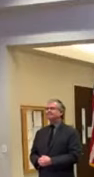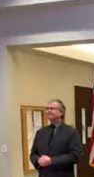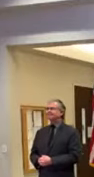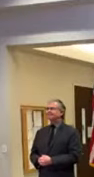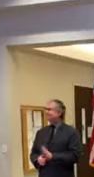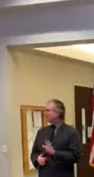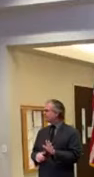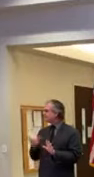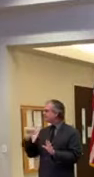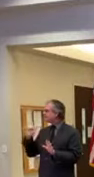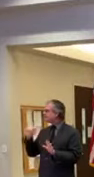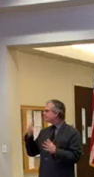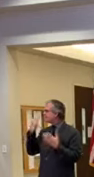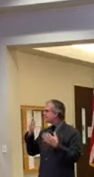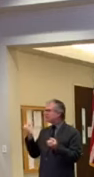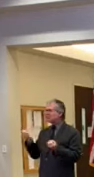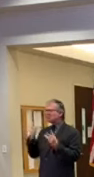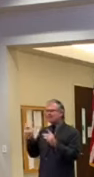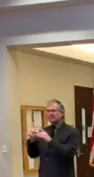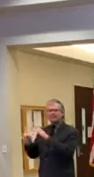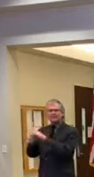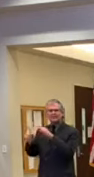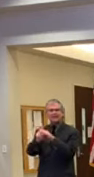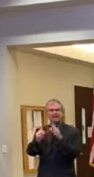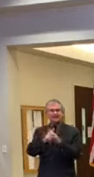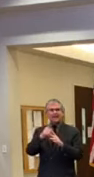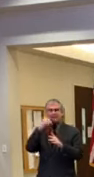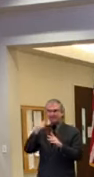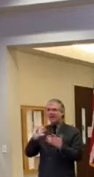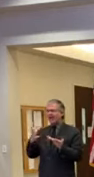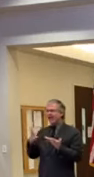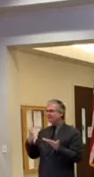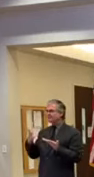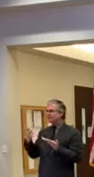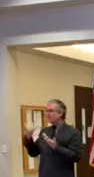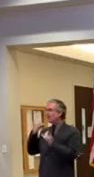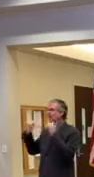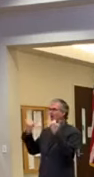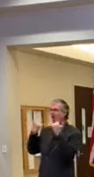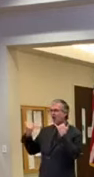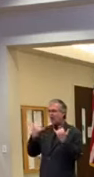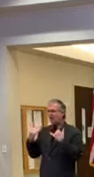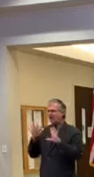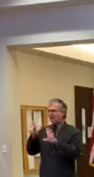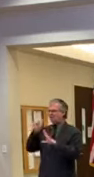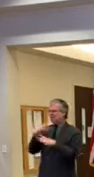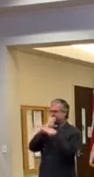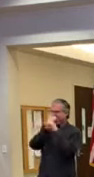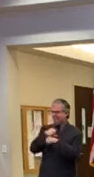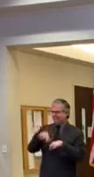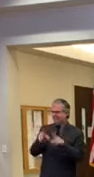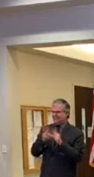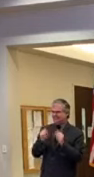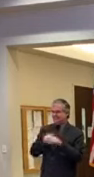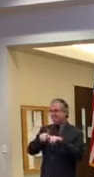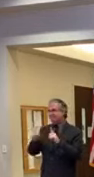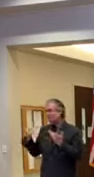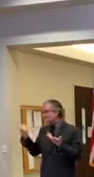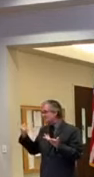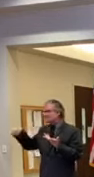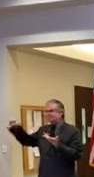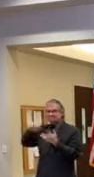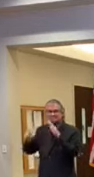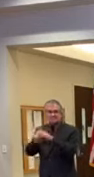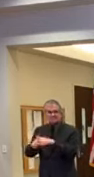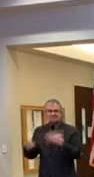There's so many people here. Every phone call I had, I said, please keep this confidential, but somehow you all got noticed. Thank you for being here with